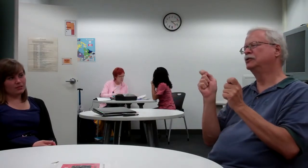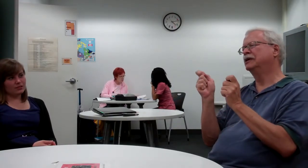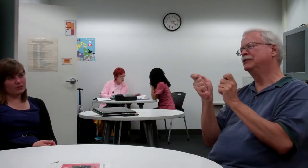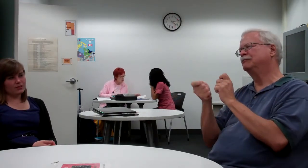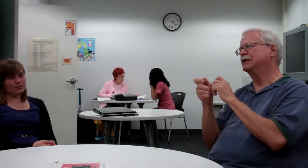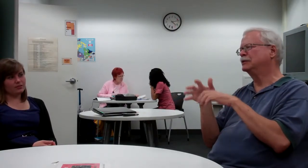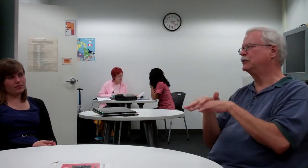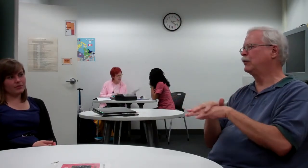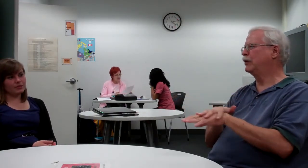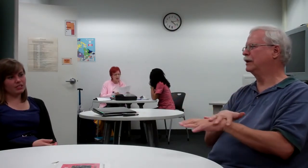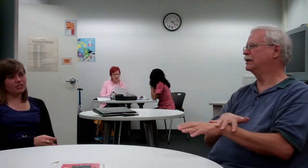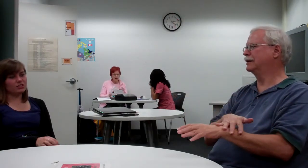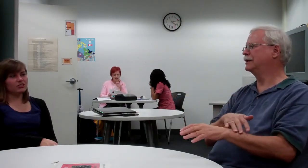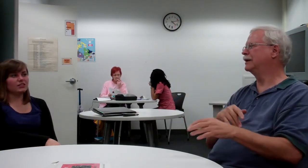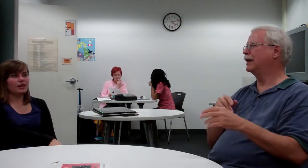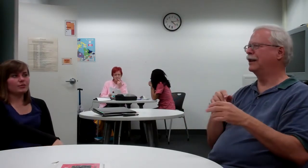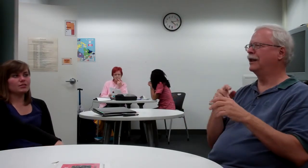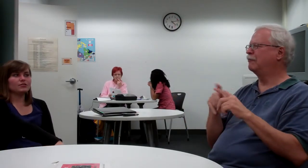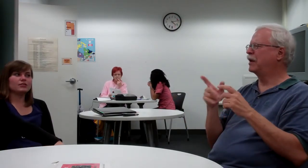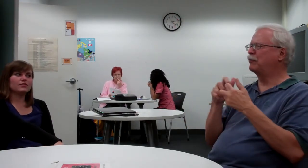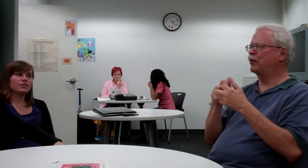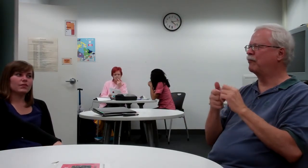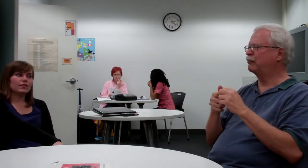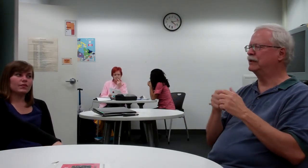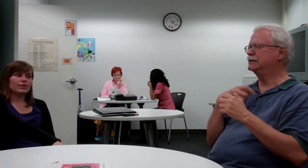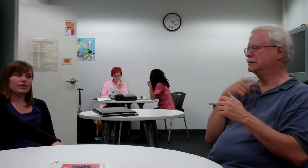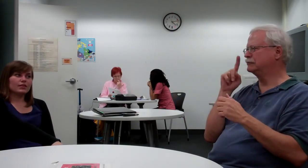And then maybe change your eating habits slowly.